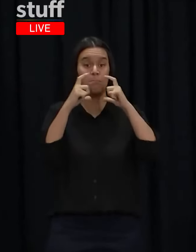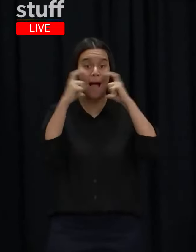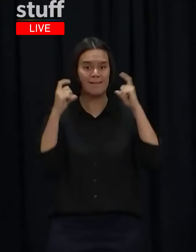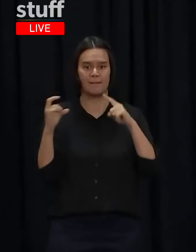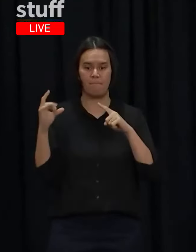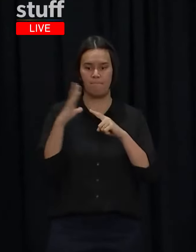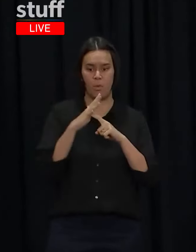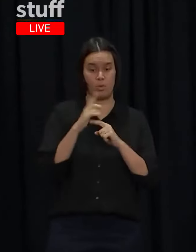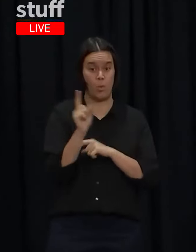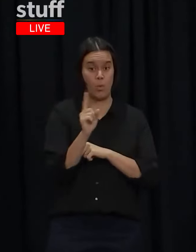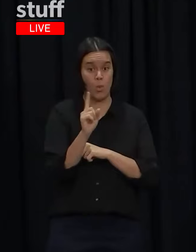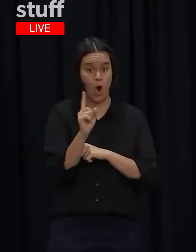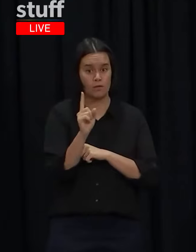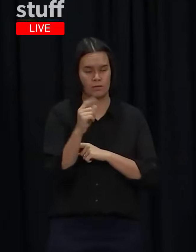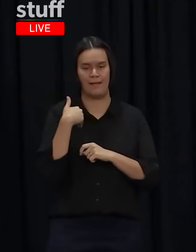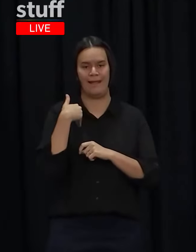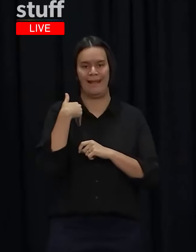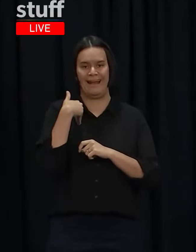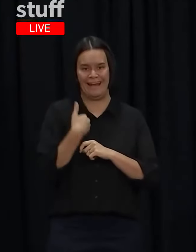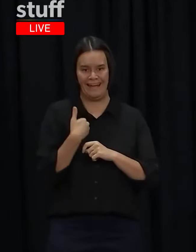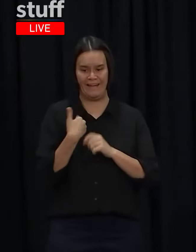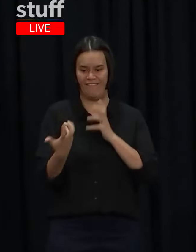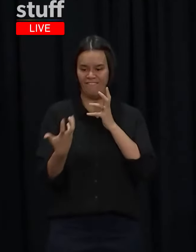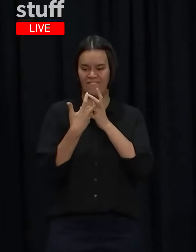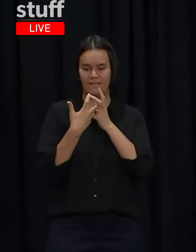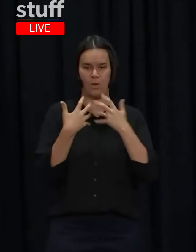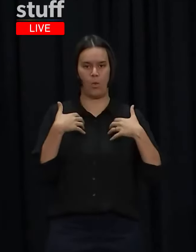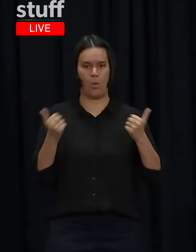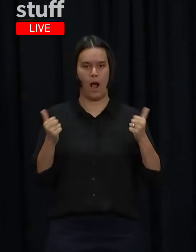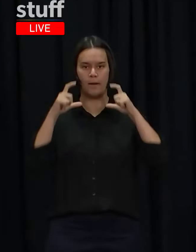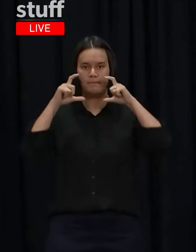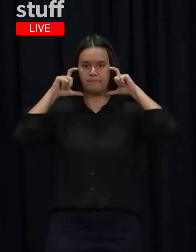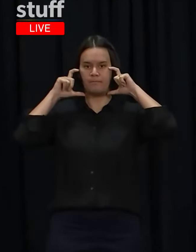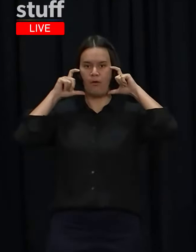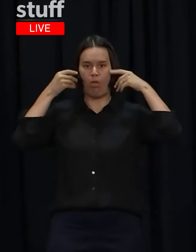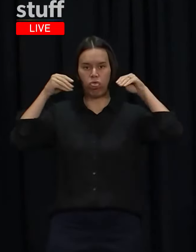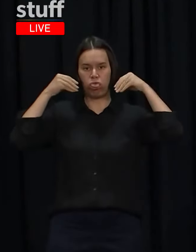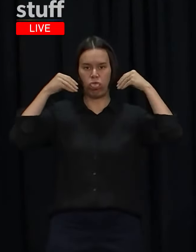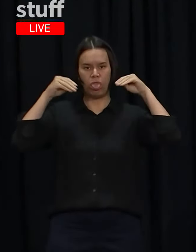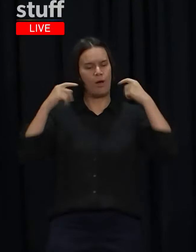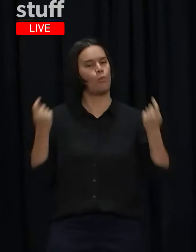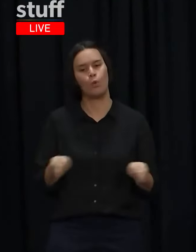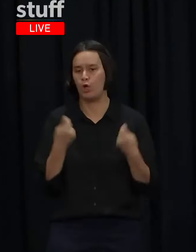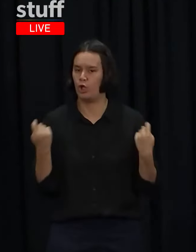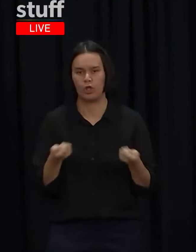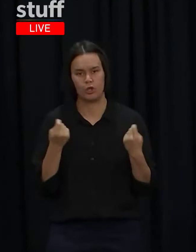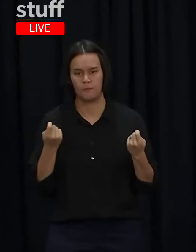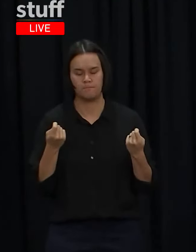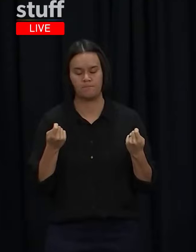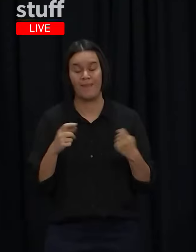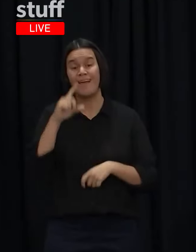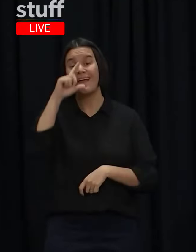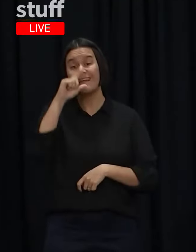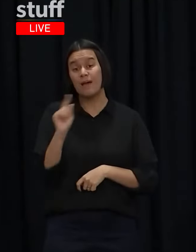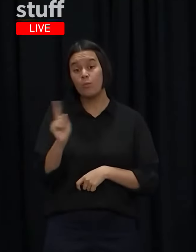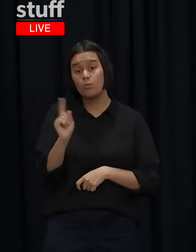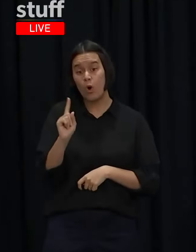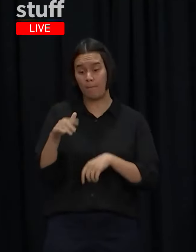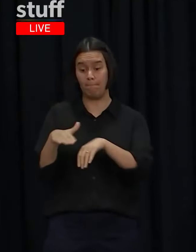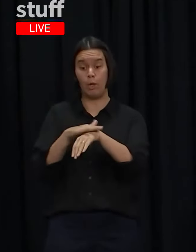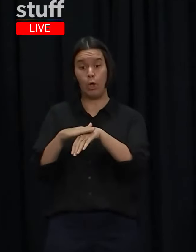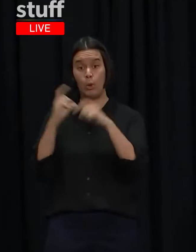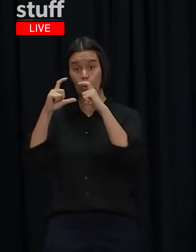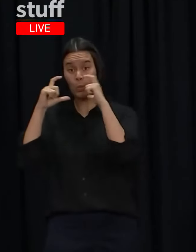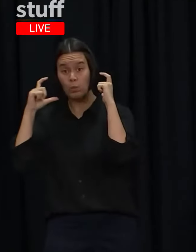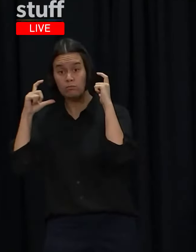and that could be a good 3-layer reusable mask or a medical surgical mask, or a combination of both actually, to help